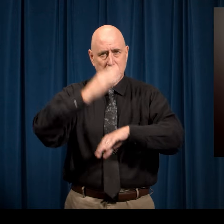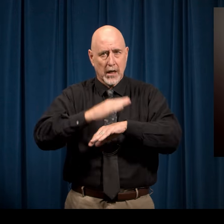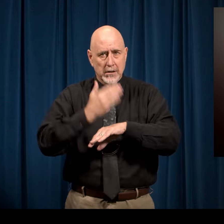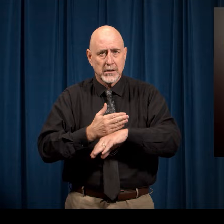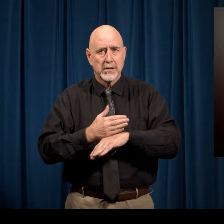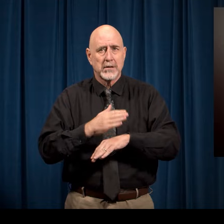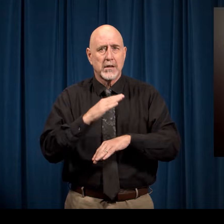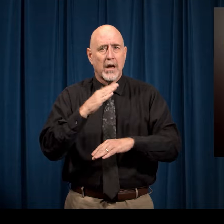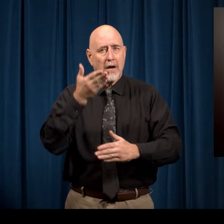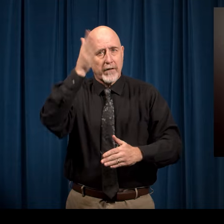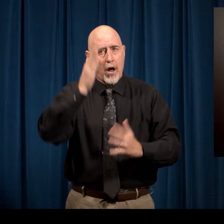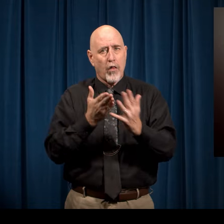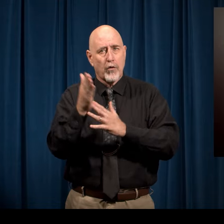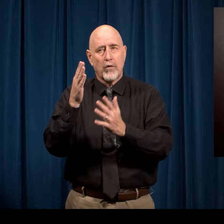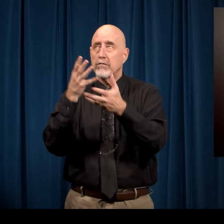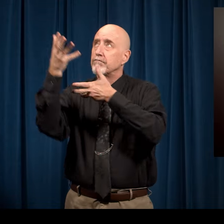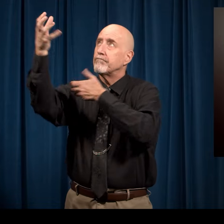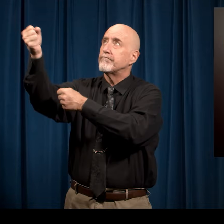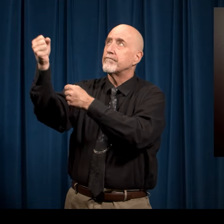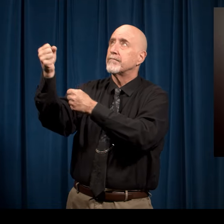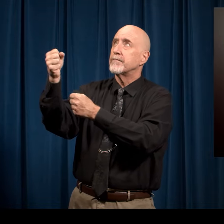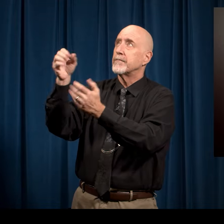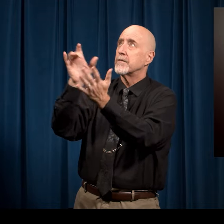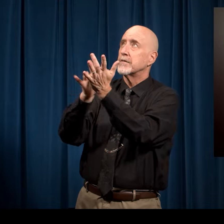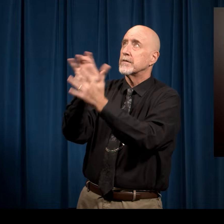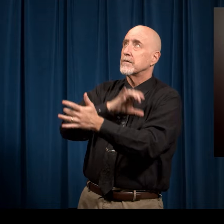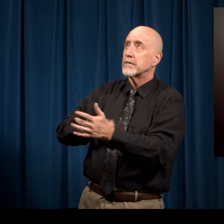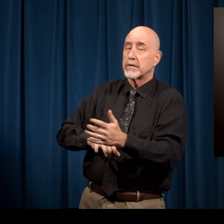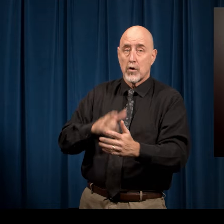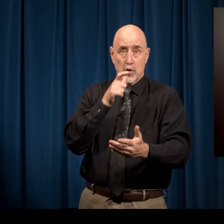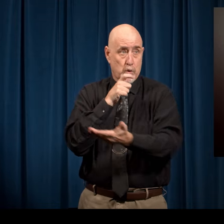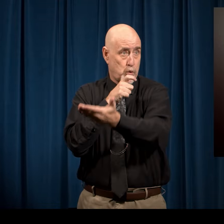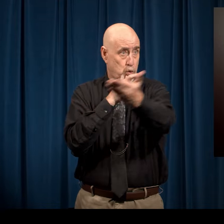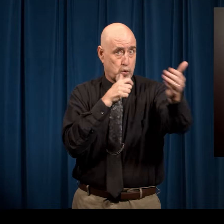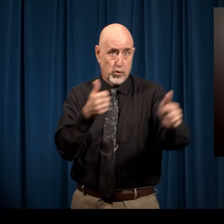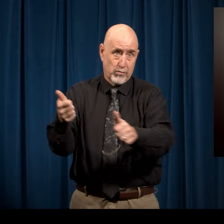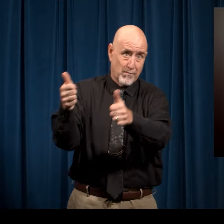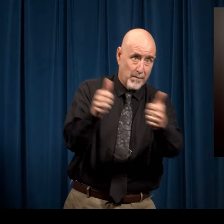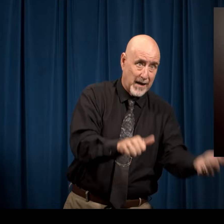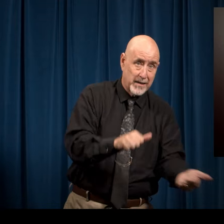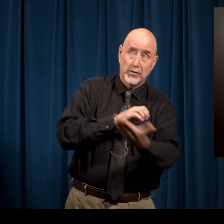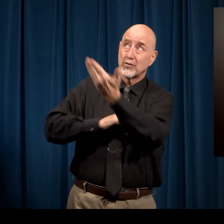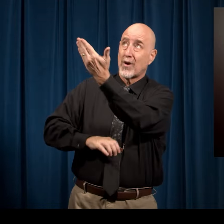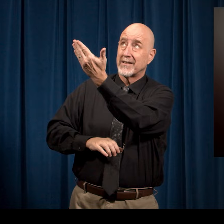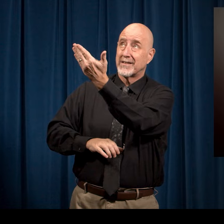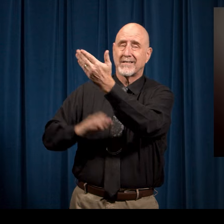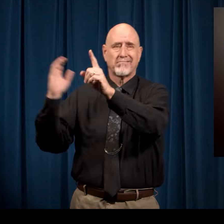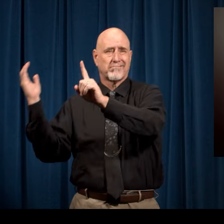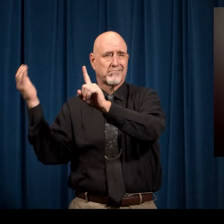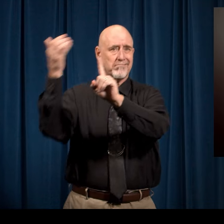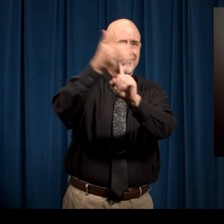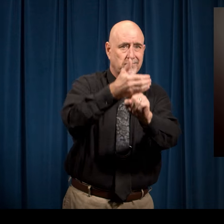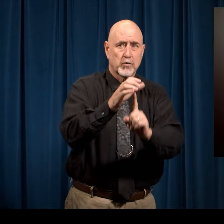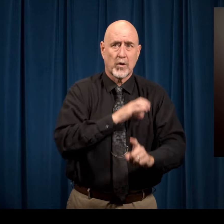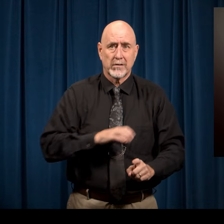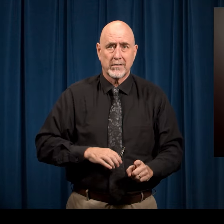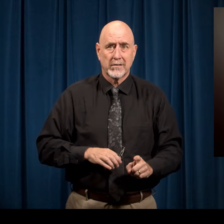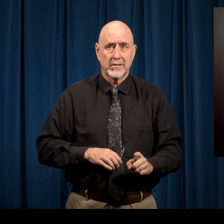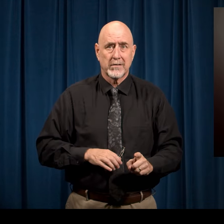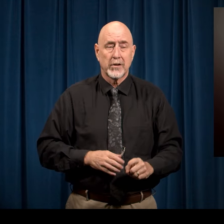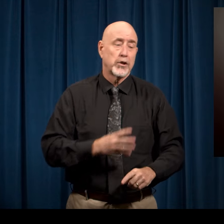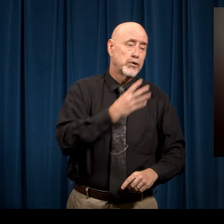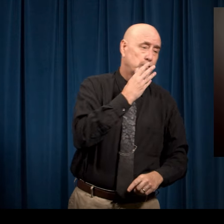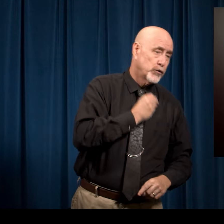of God through faith in Christ Jesus. For as many of you as were baptized into Christ have put on